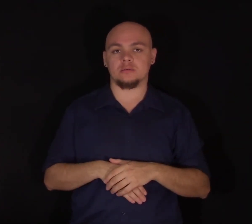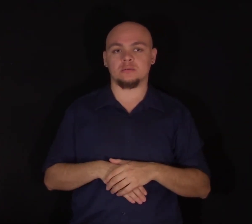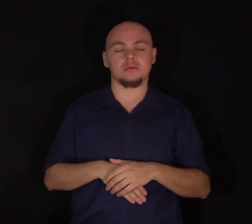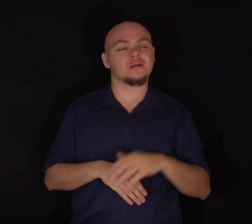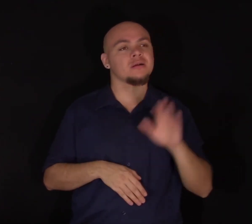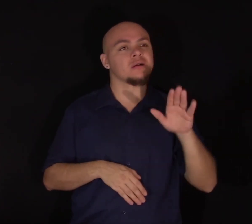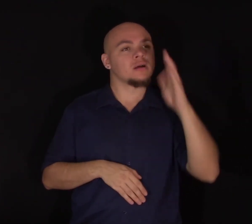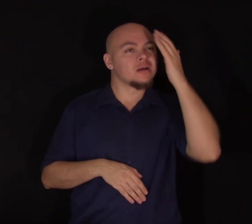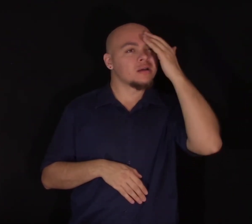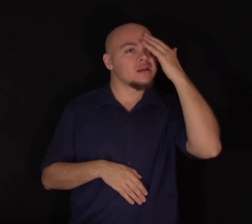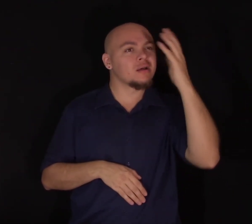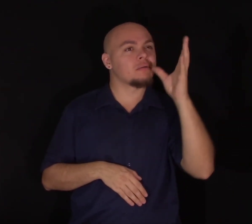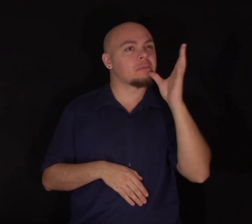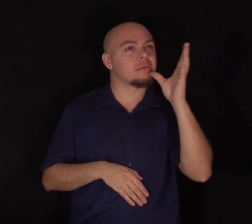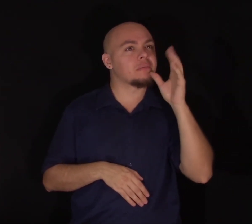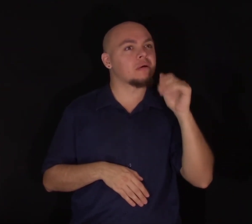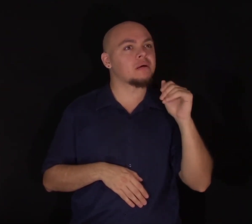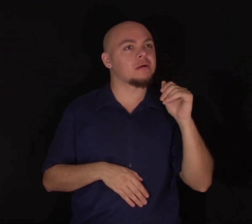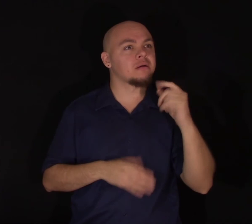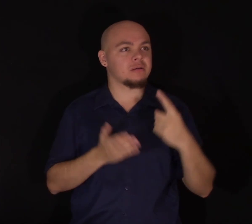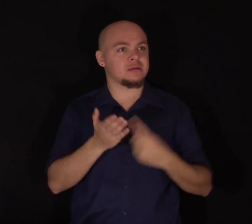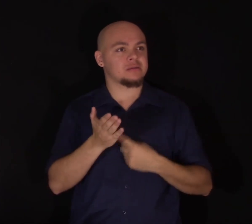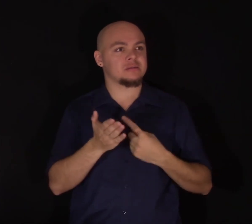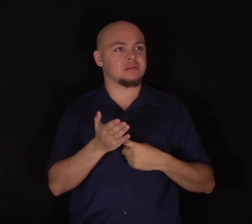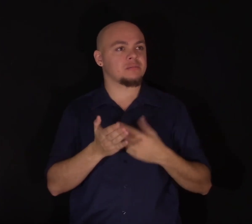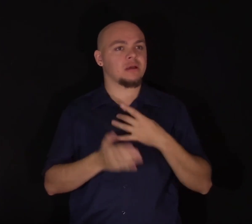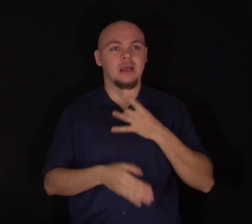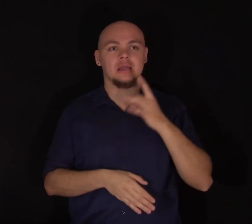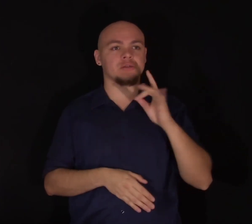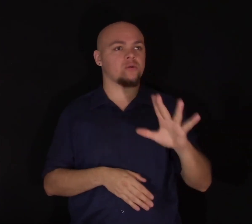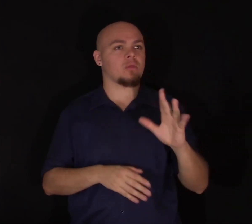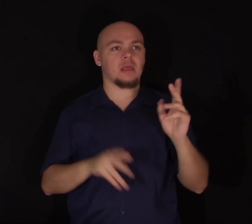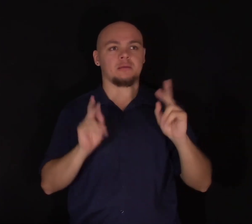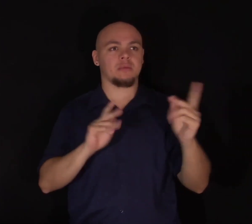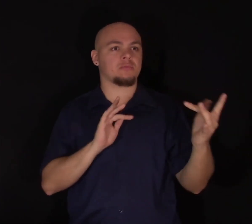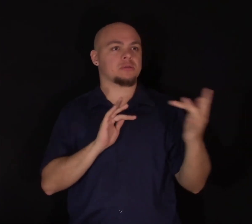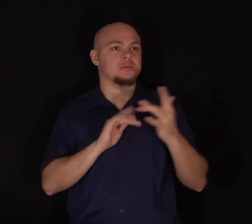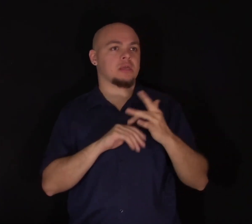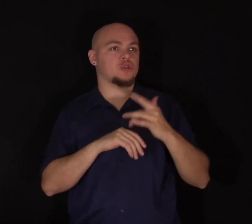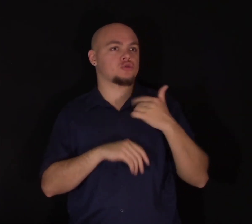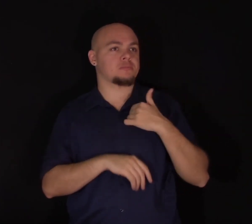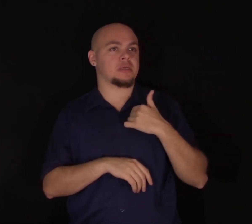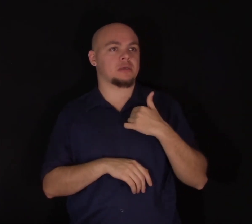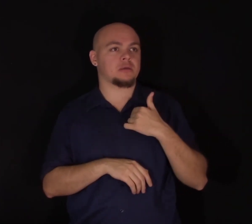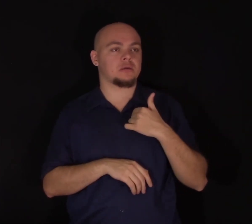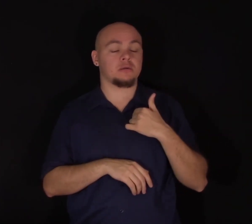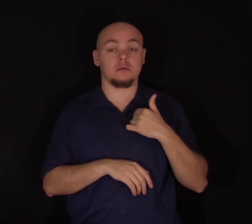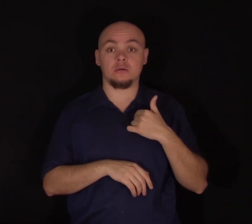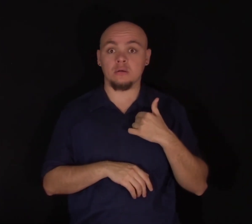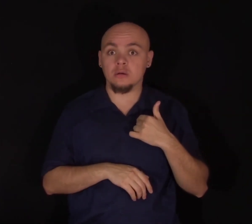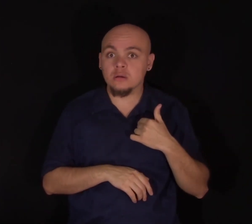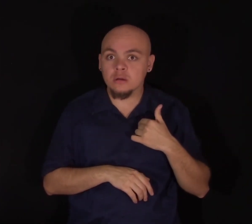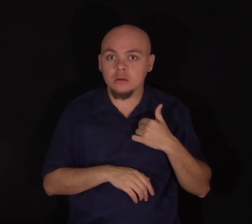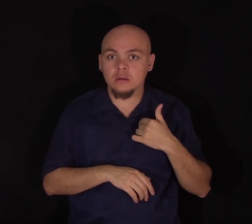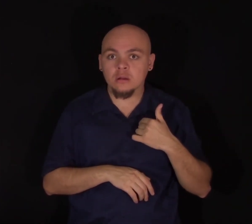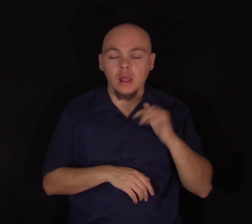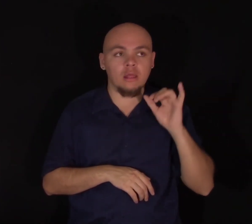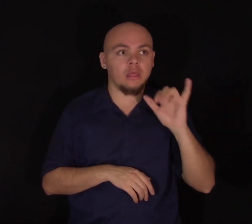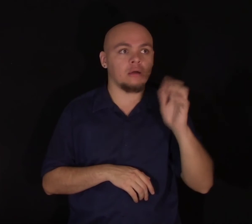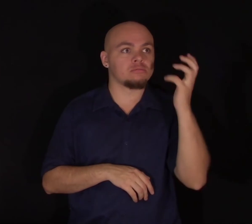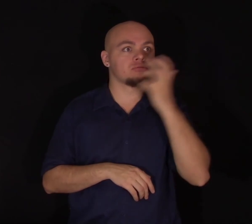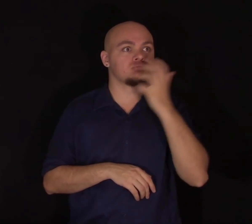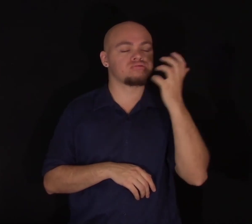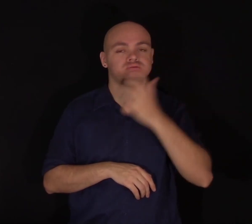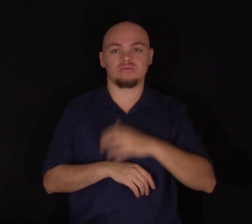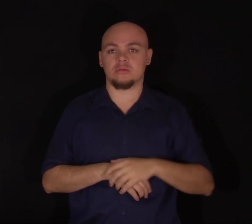know what, Mom? Sometimes I really don't like to be touched." You guys, this was huge. She was learning